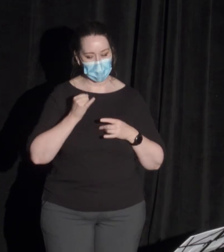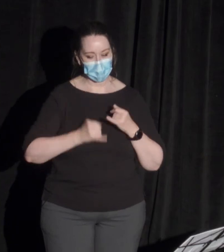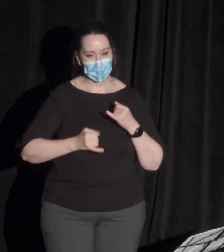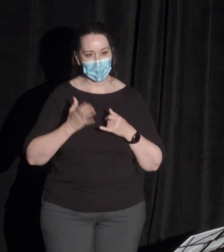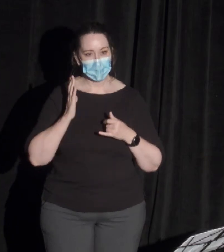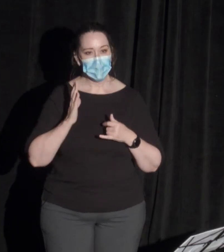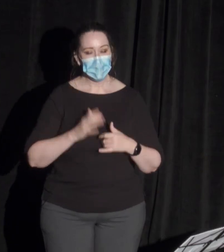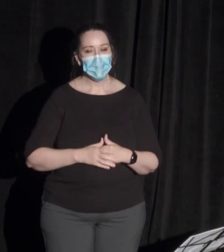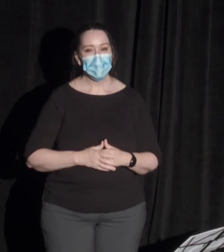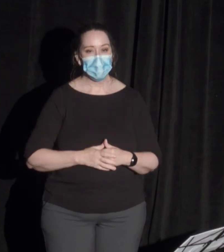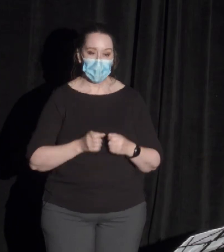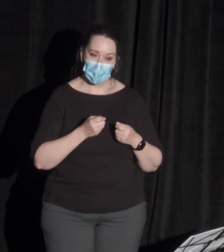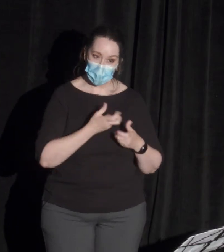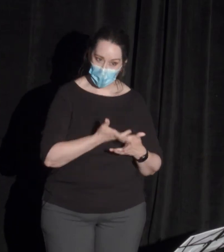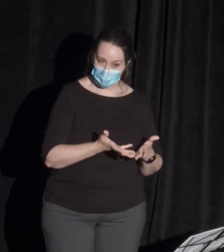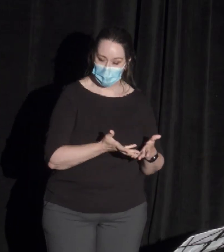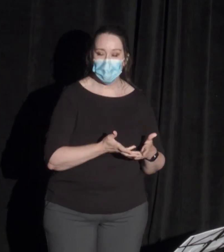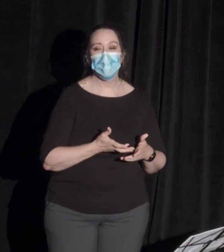have lost, and I have won.